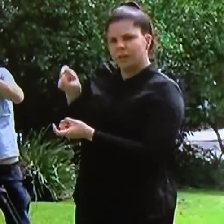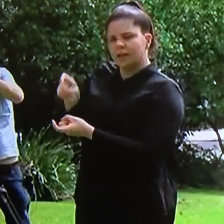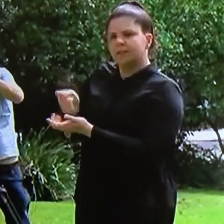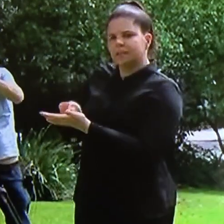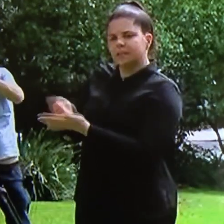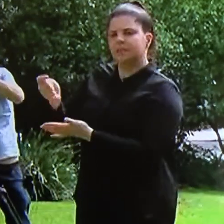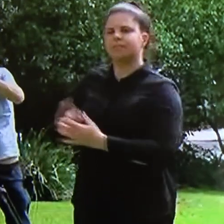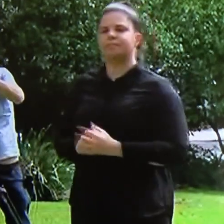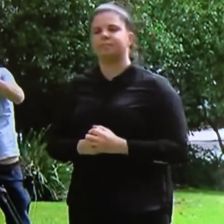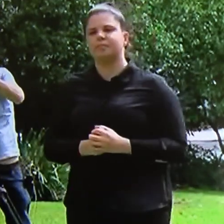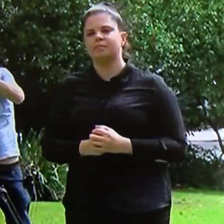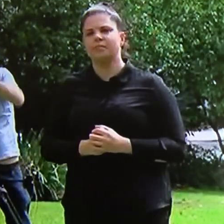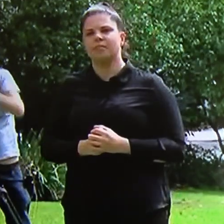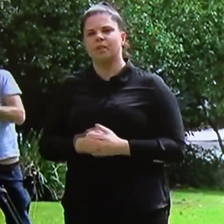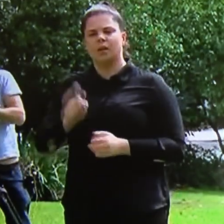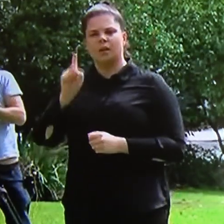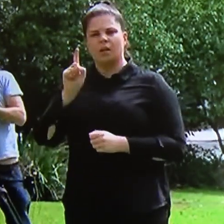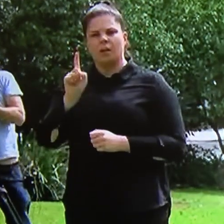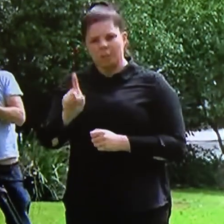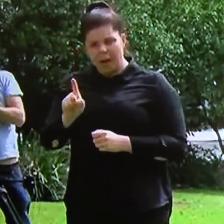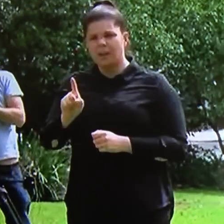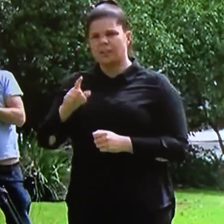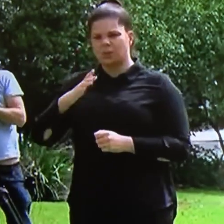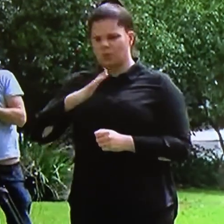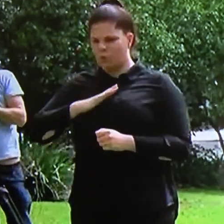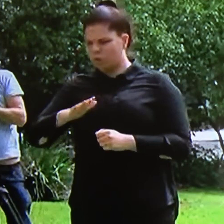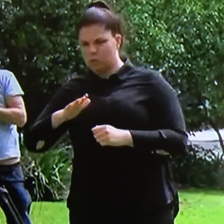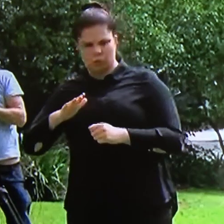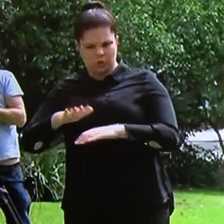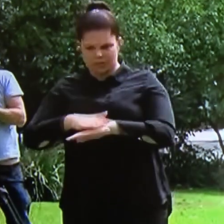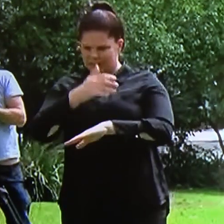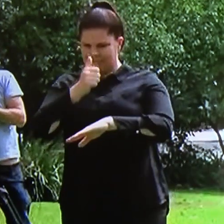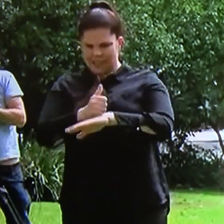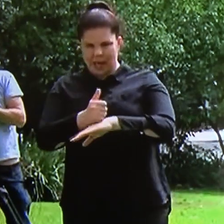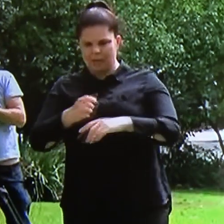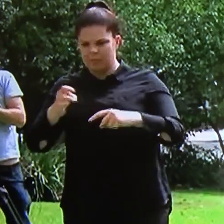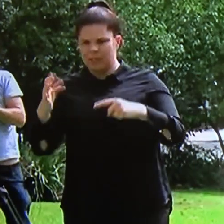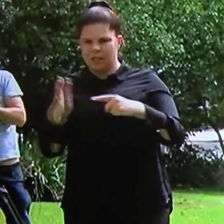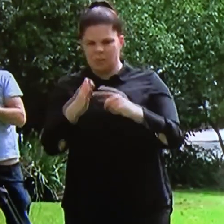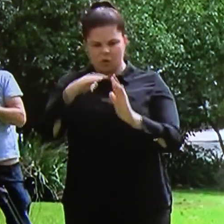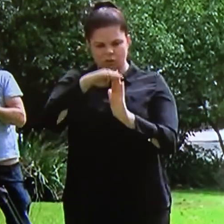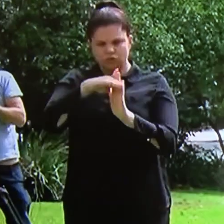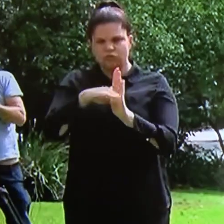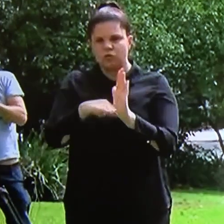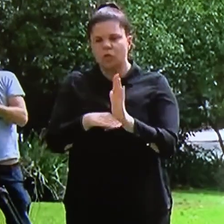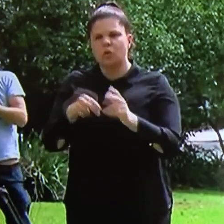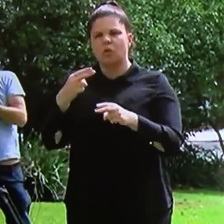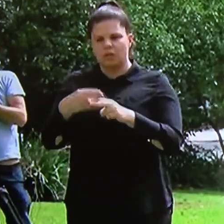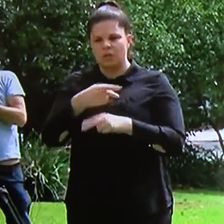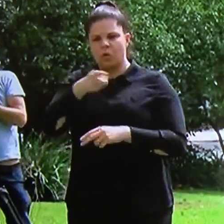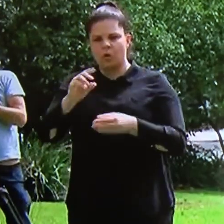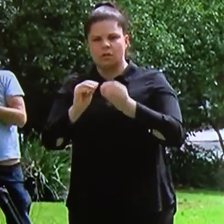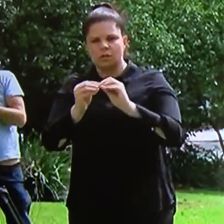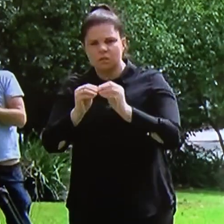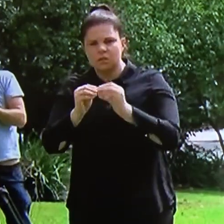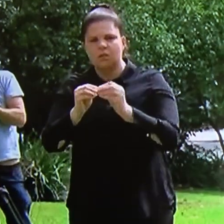framework for the purposes of negotiation is one of the most important components to give comfort to